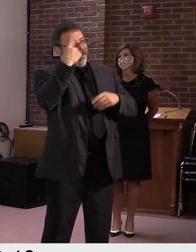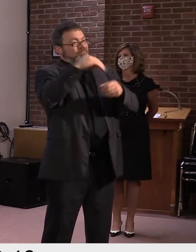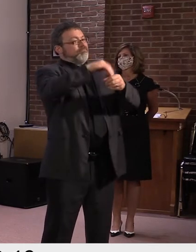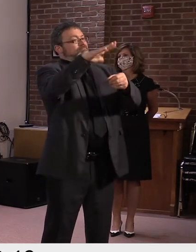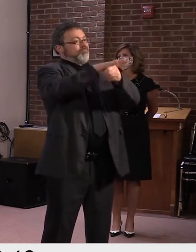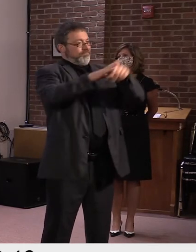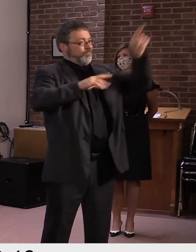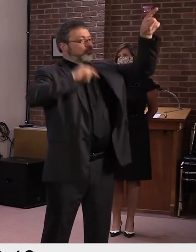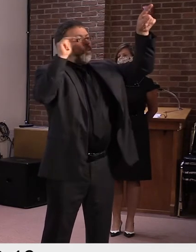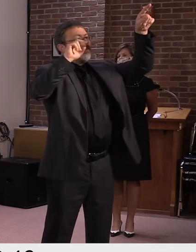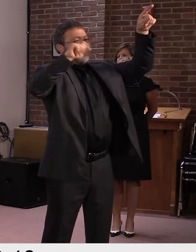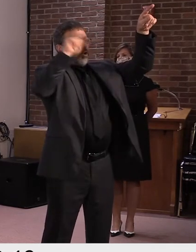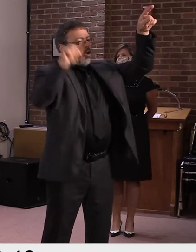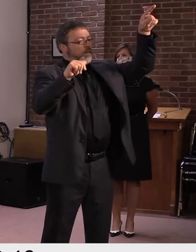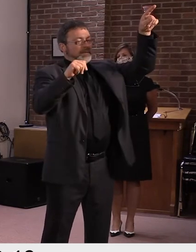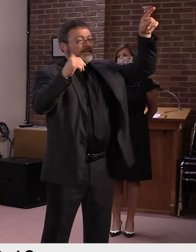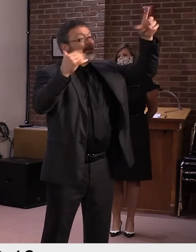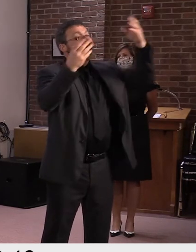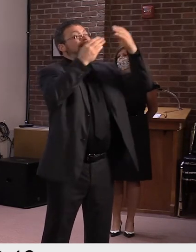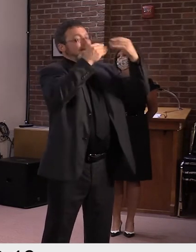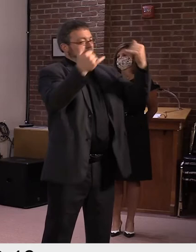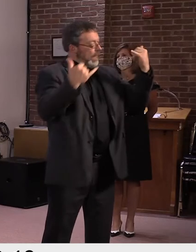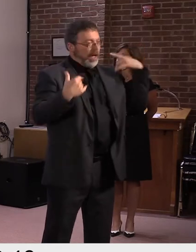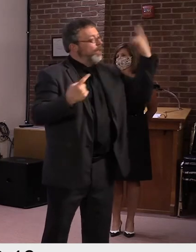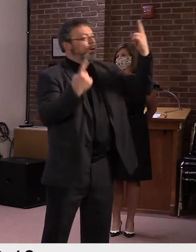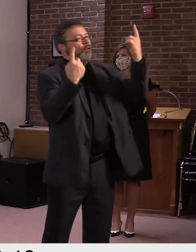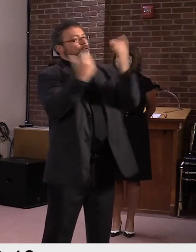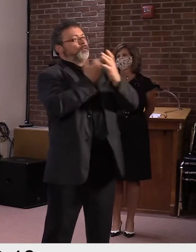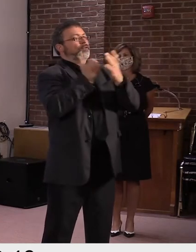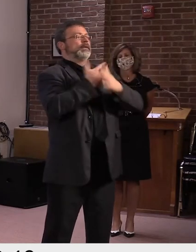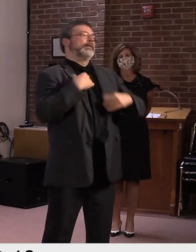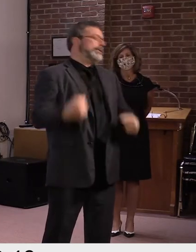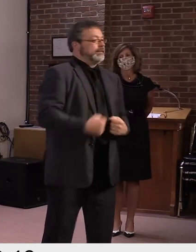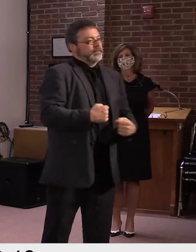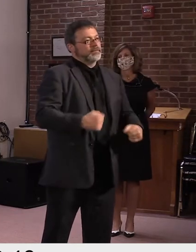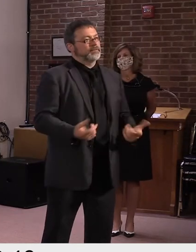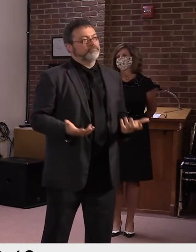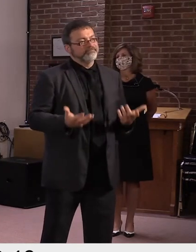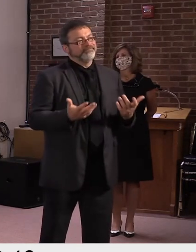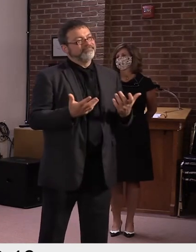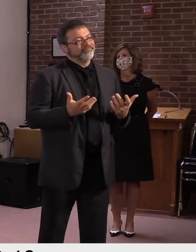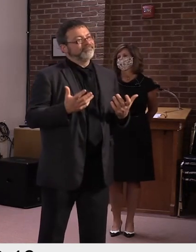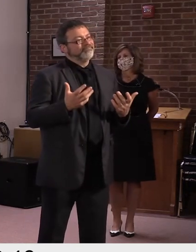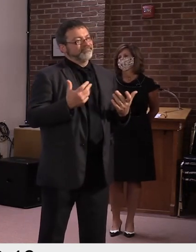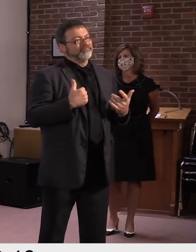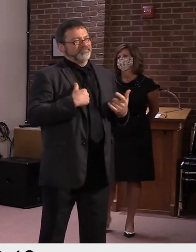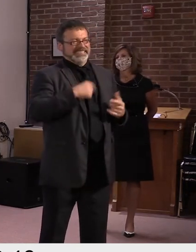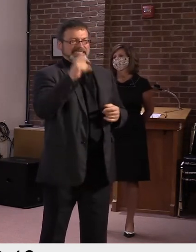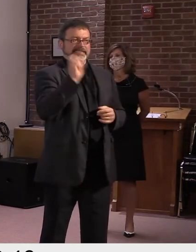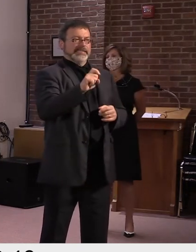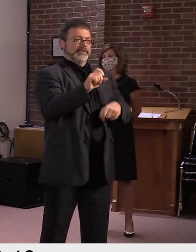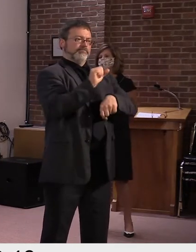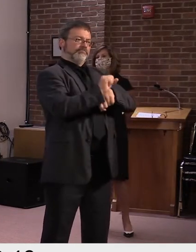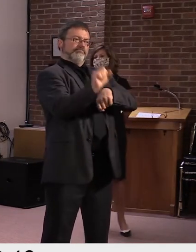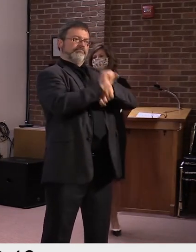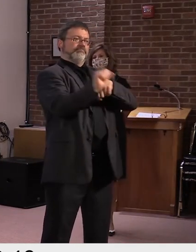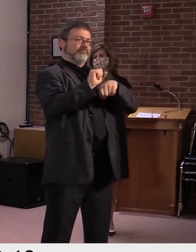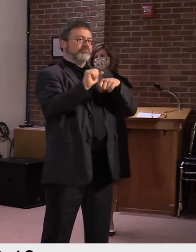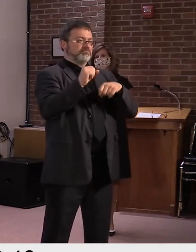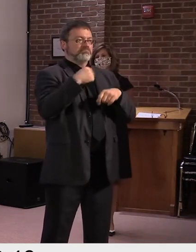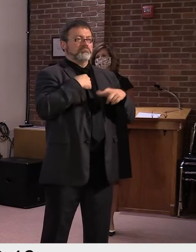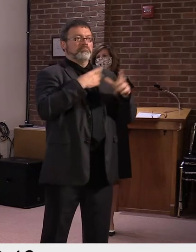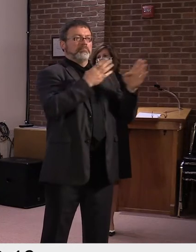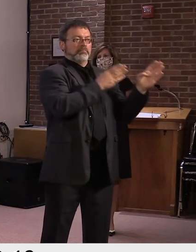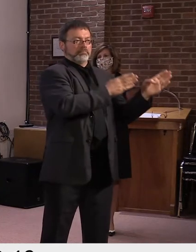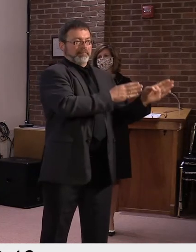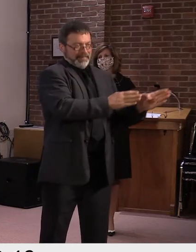at putting up a new quarantine procedure that has multiple day testing and is concentrated